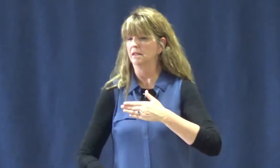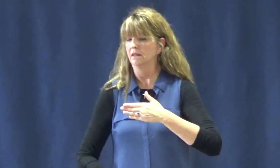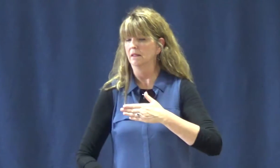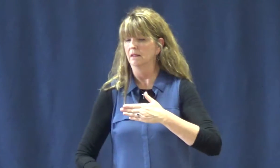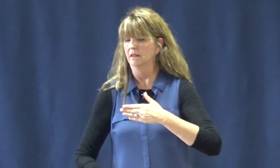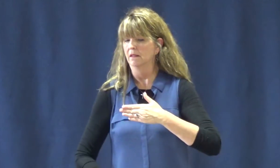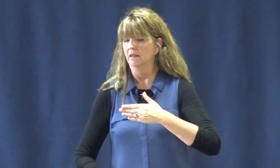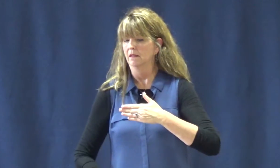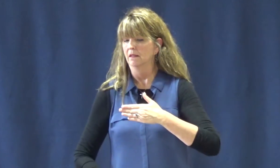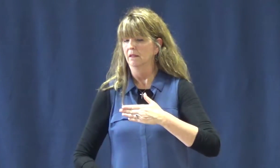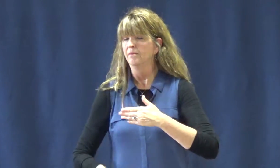Until it is completed.